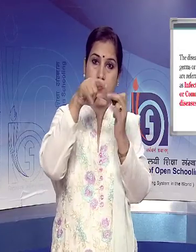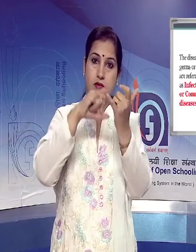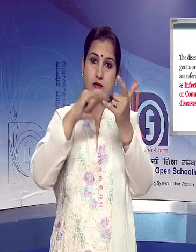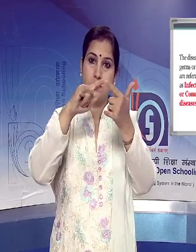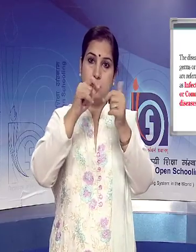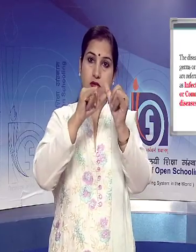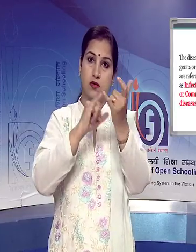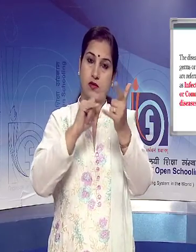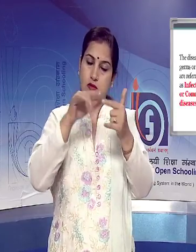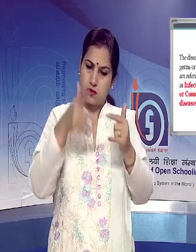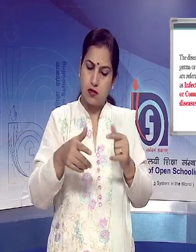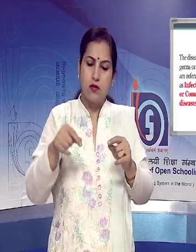by germs or